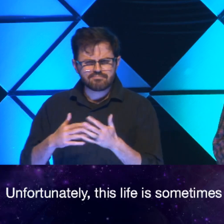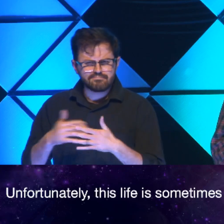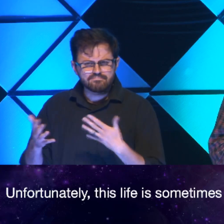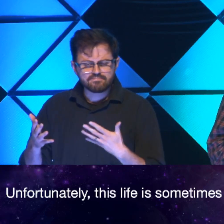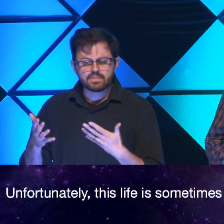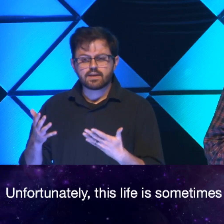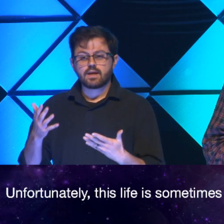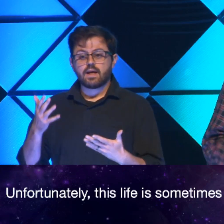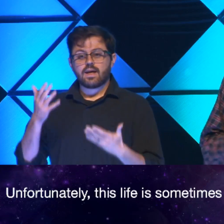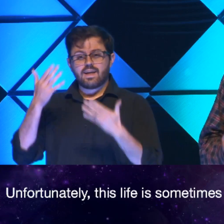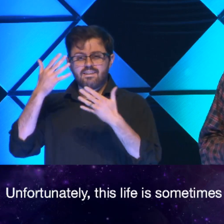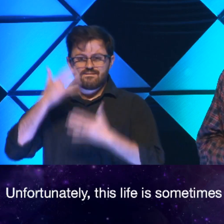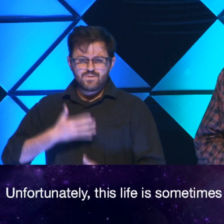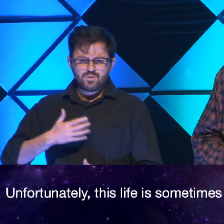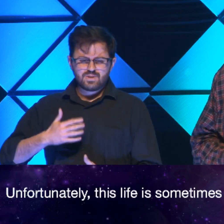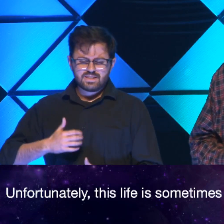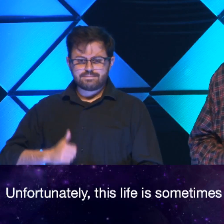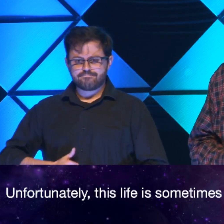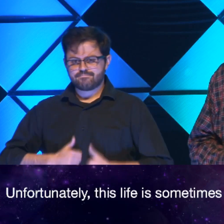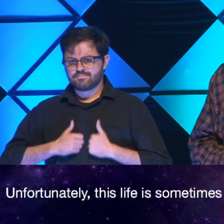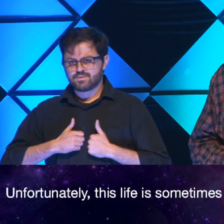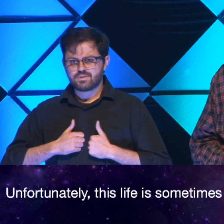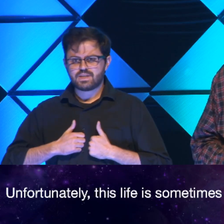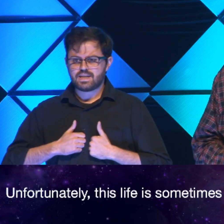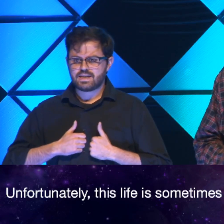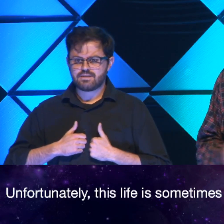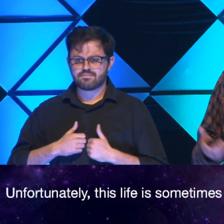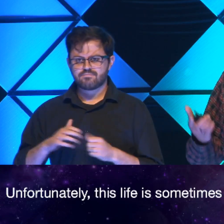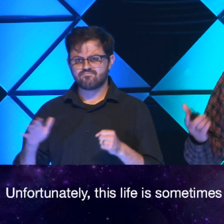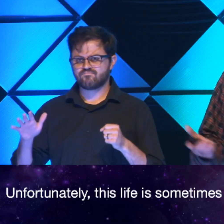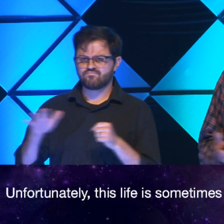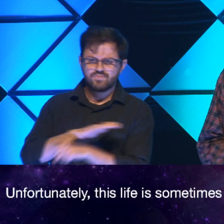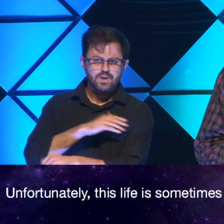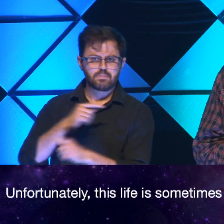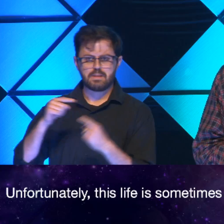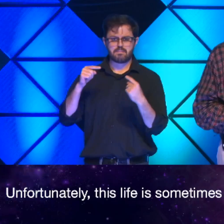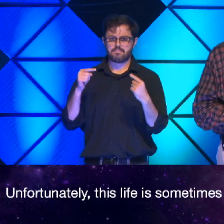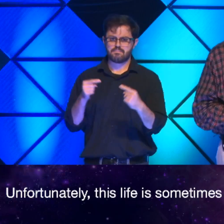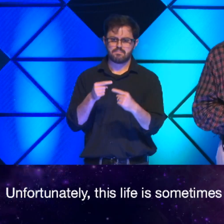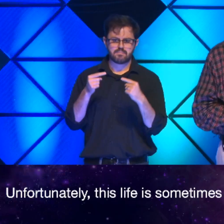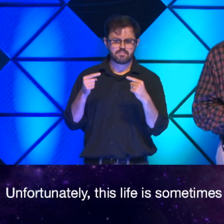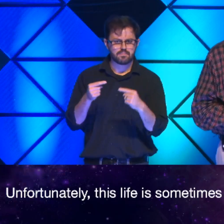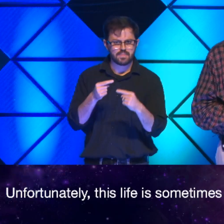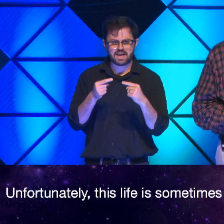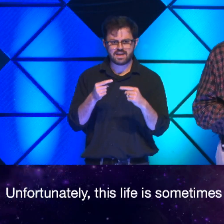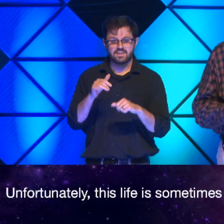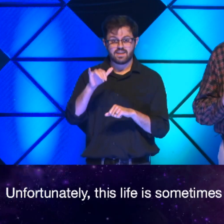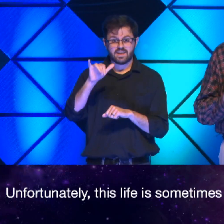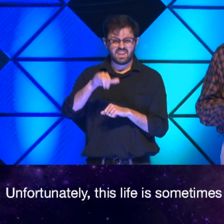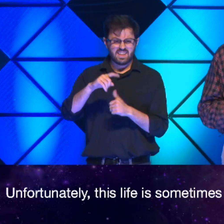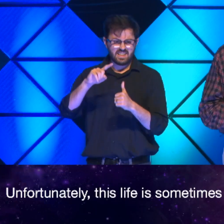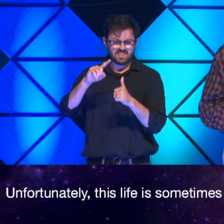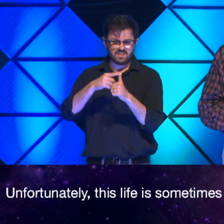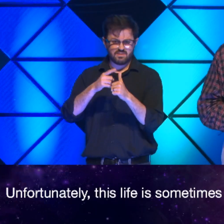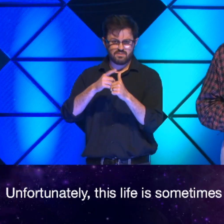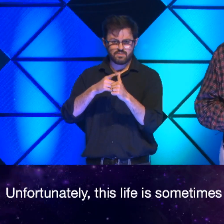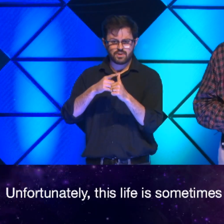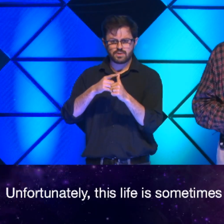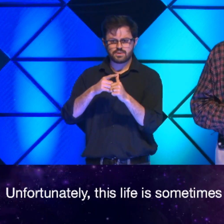this life is sometimes filled with pain, and that's your first fill-in for those of you that are keeping score.